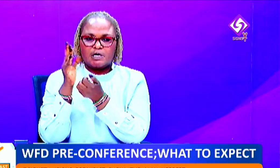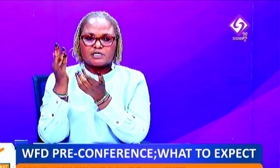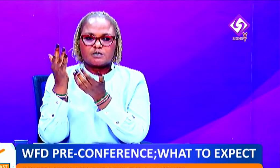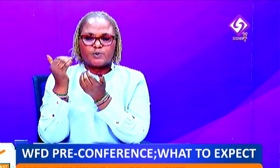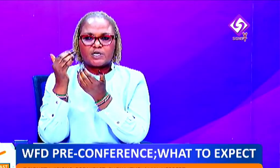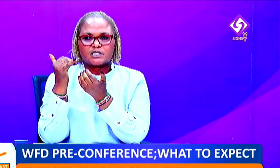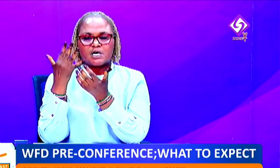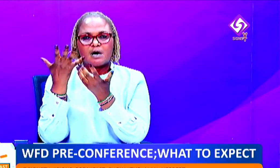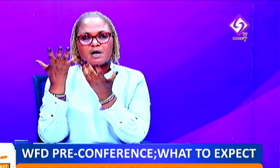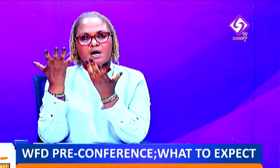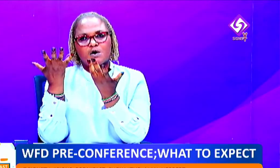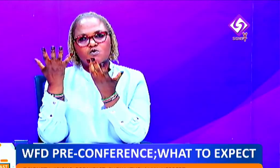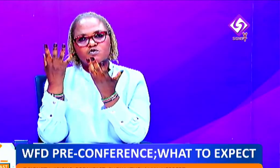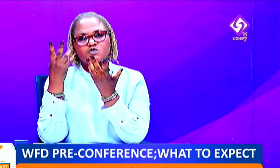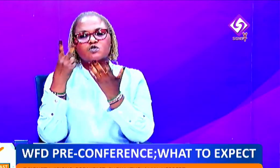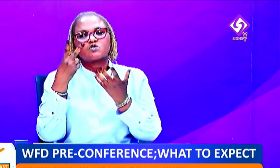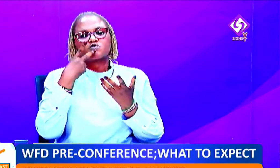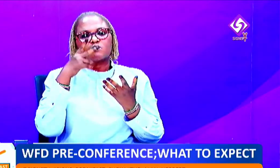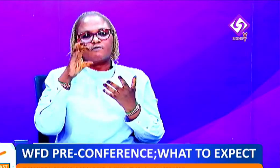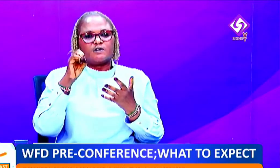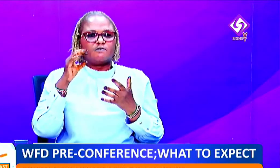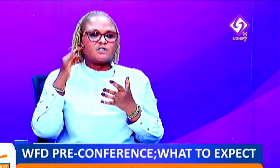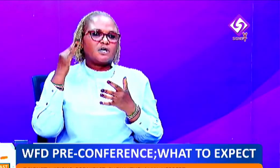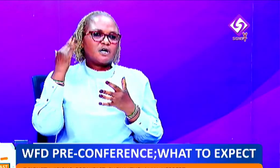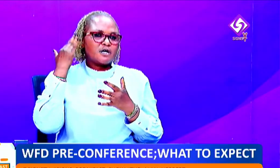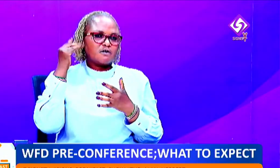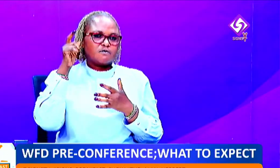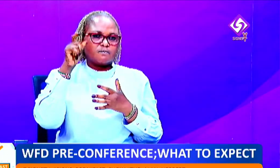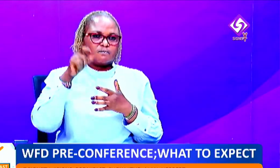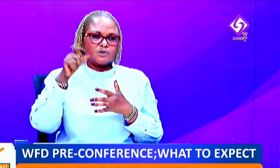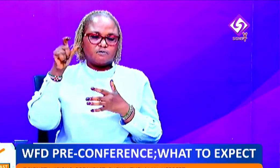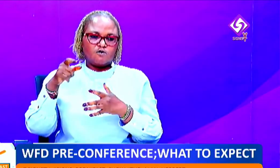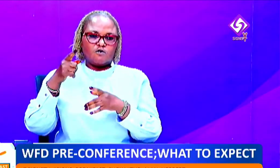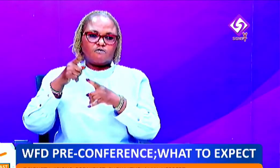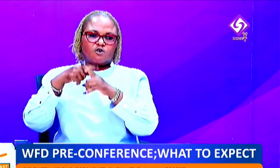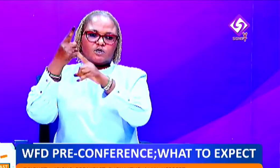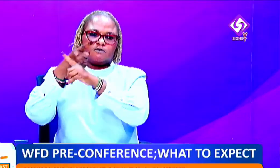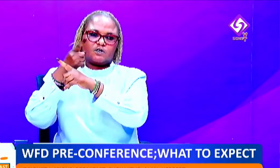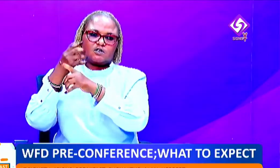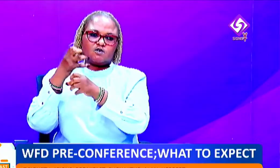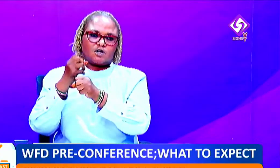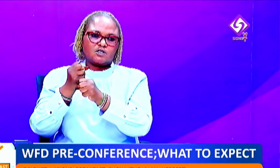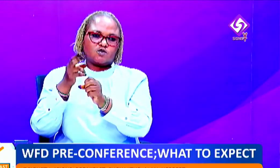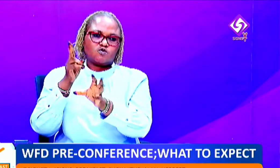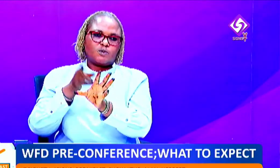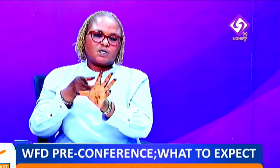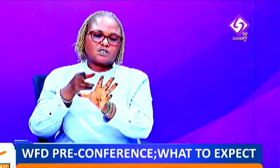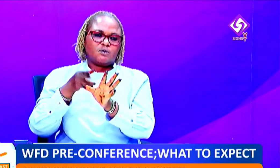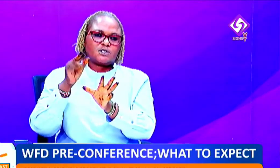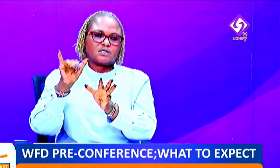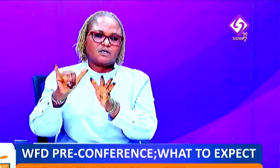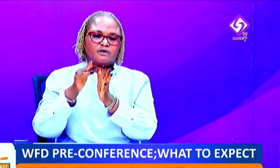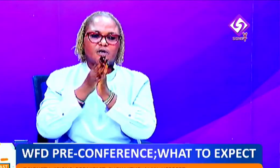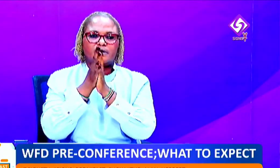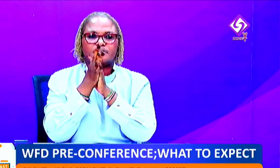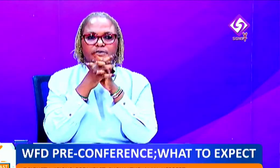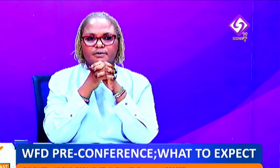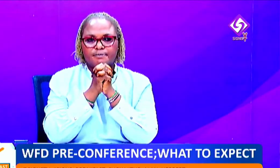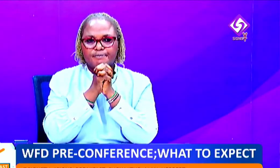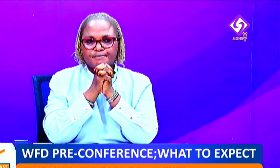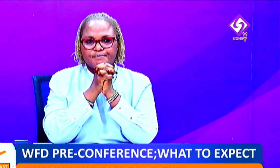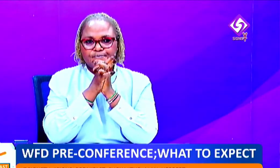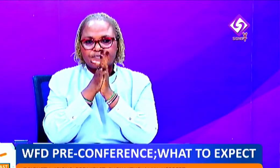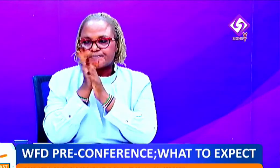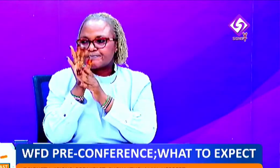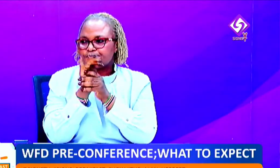August 2025, and we expect around 250 delegates to be attending from different countries in the